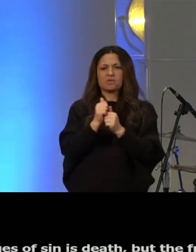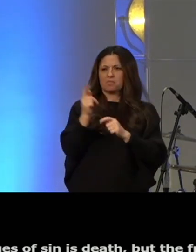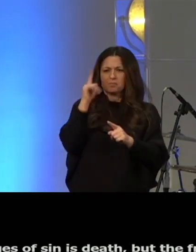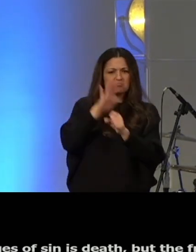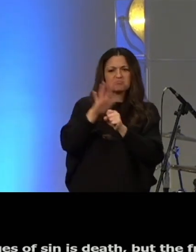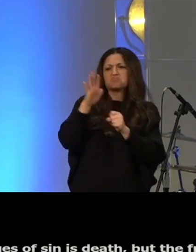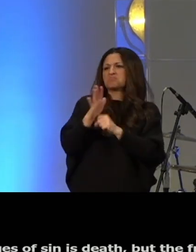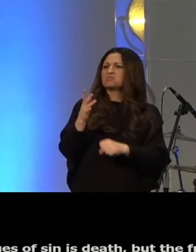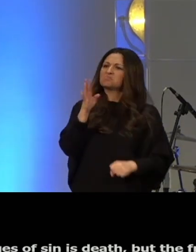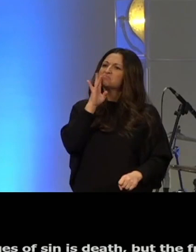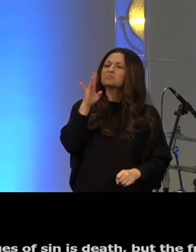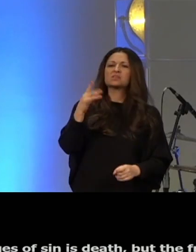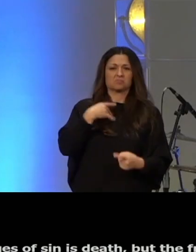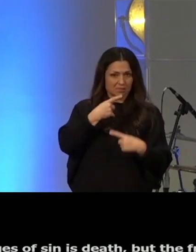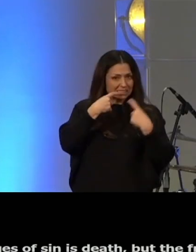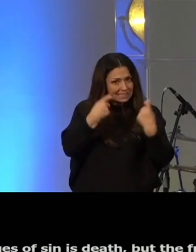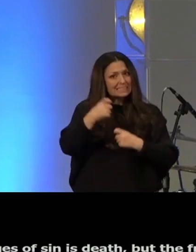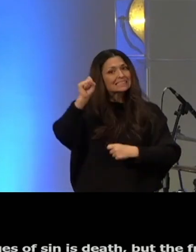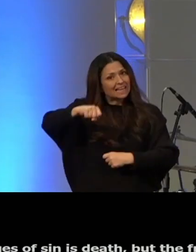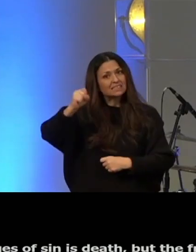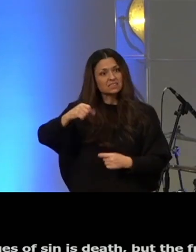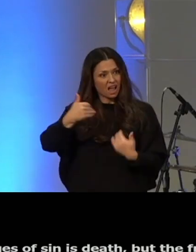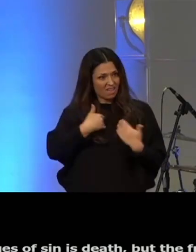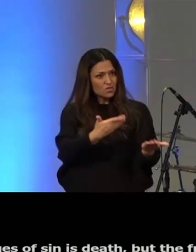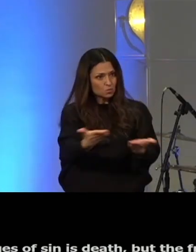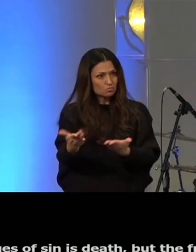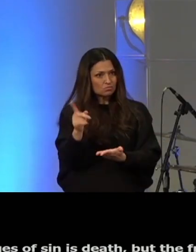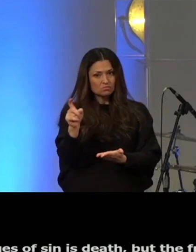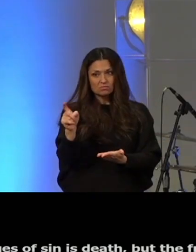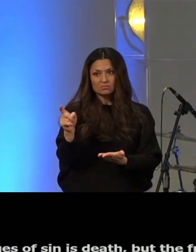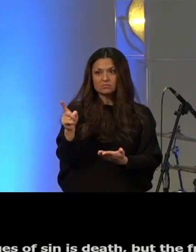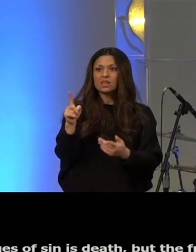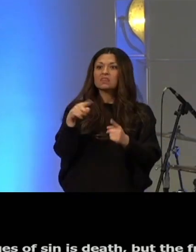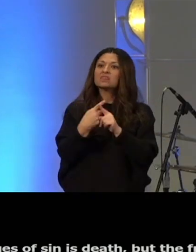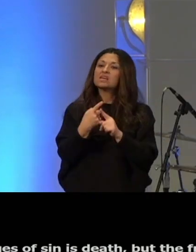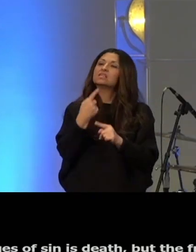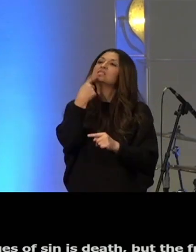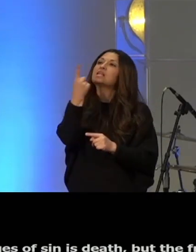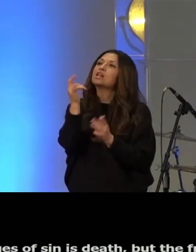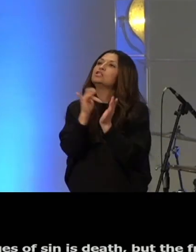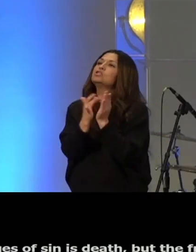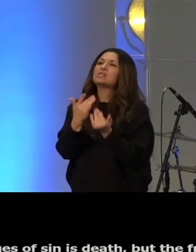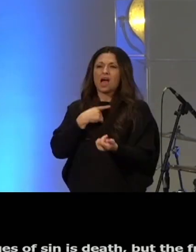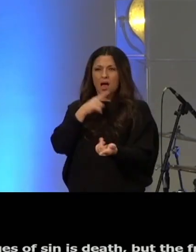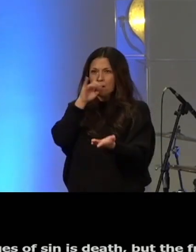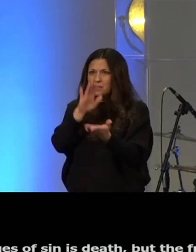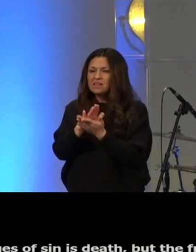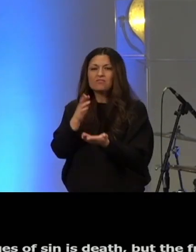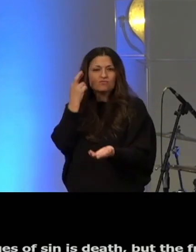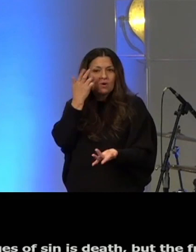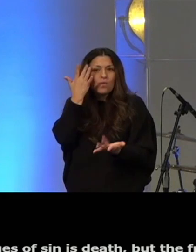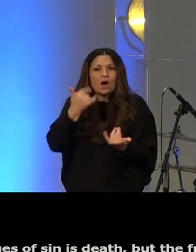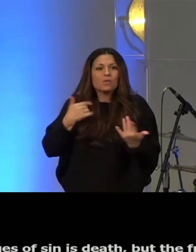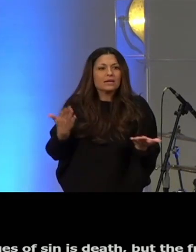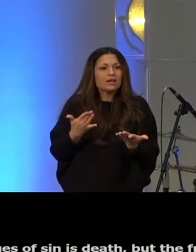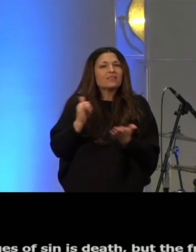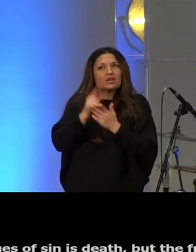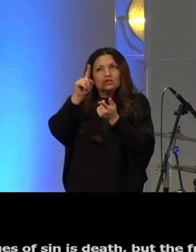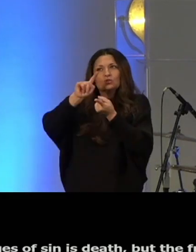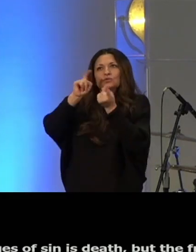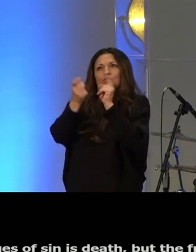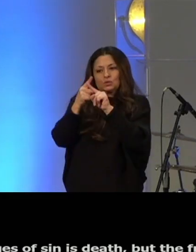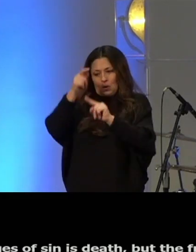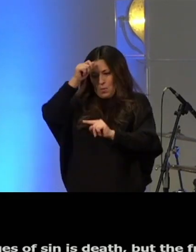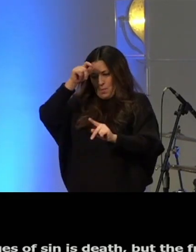called people by name. I've sinned. Have you? And then, believe, Jesus, I believe what we're here, that you became a man and died and rose